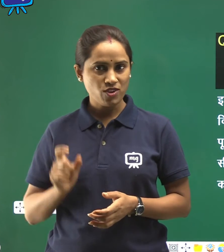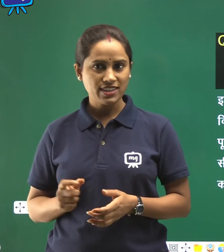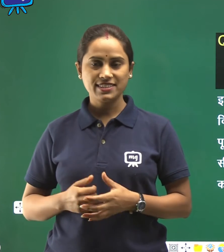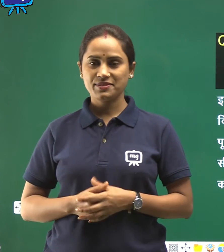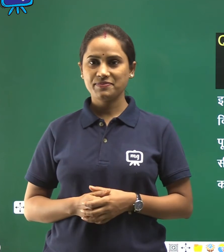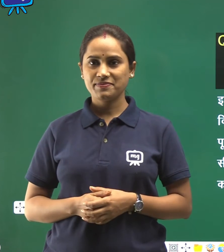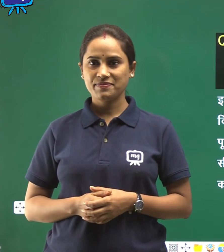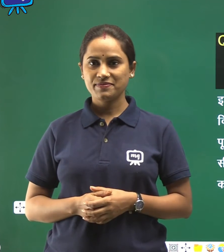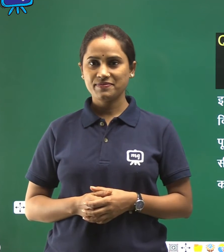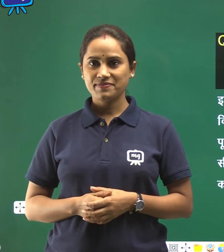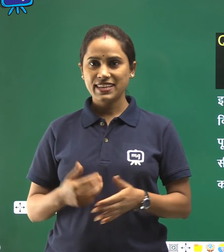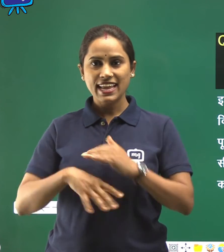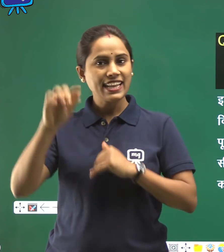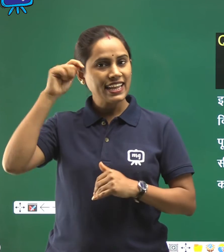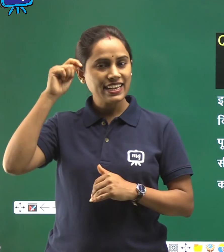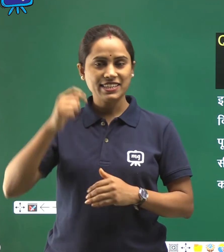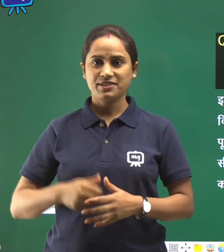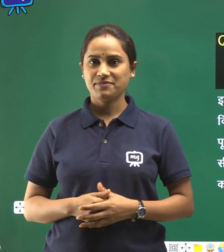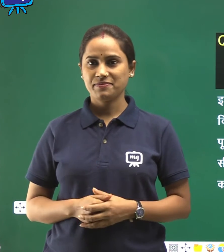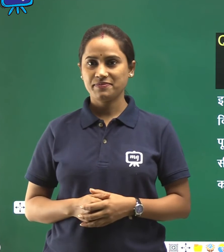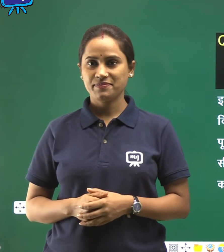words in English.